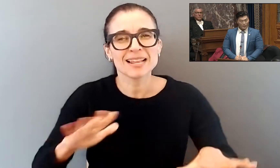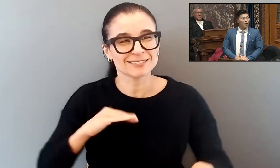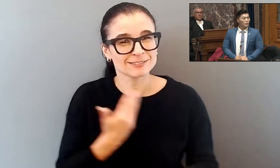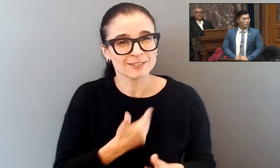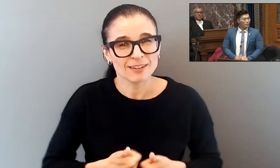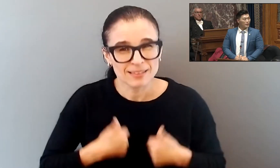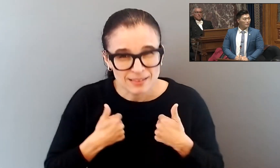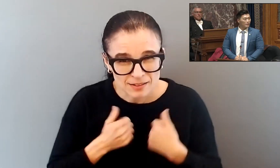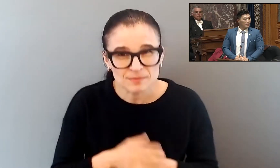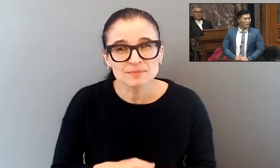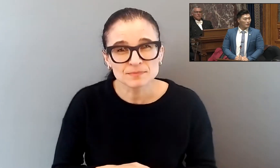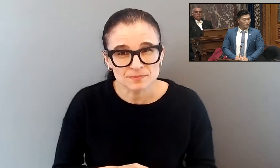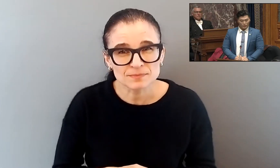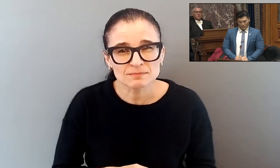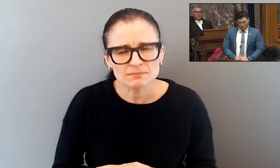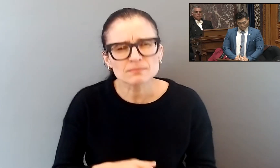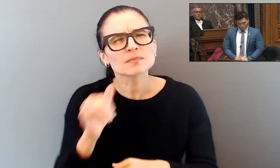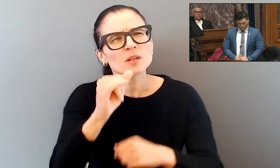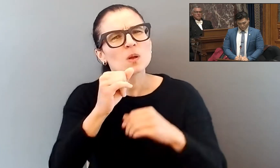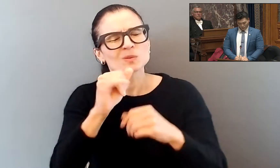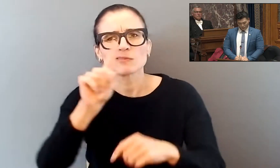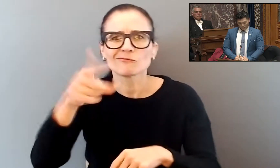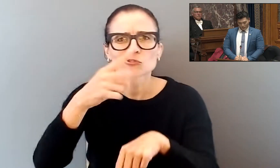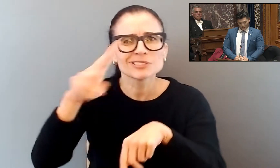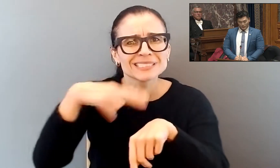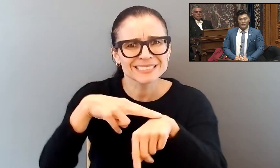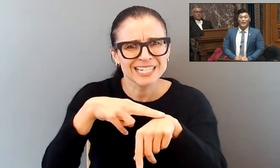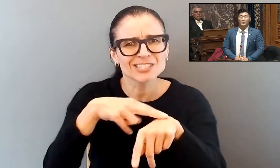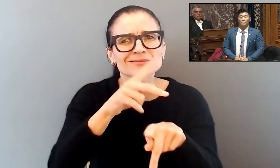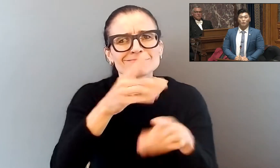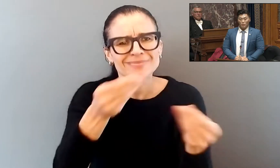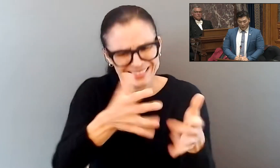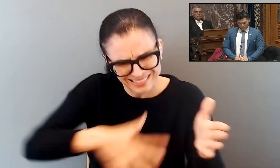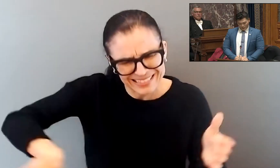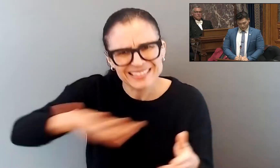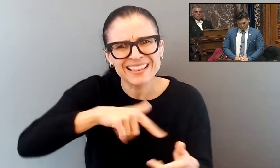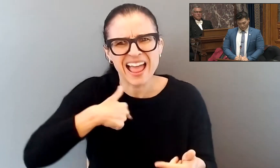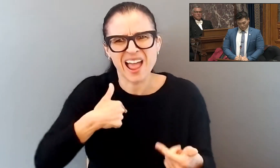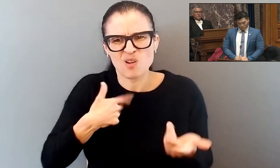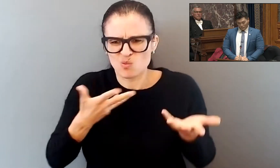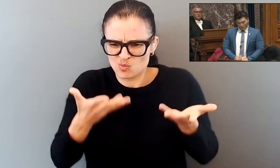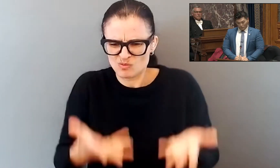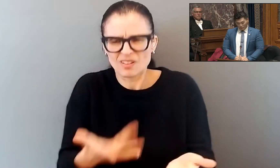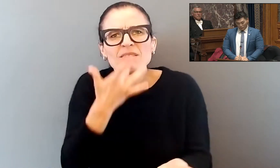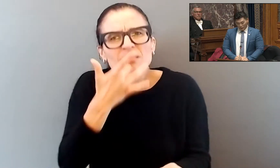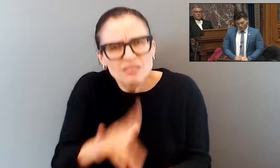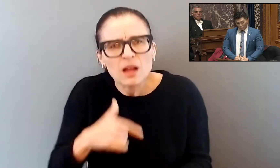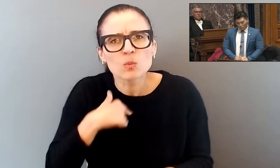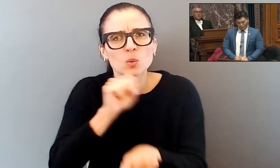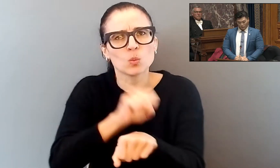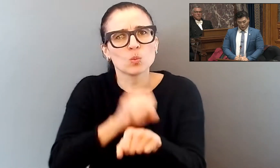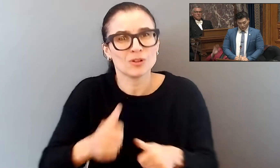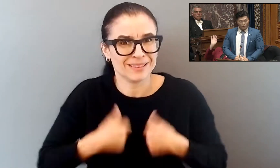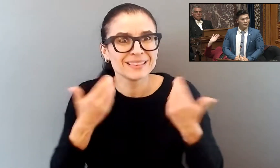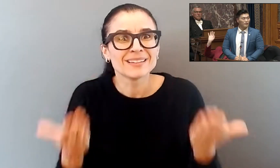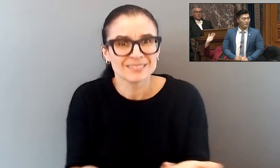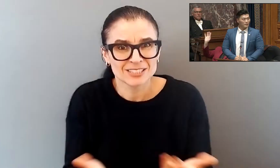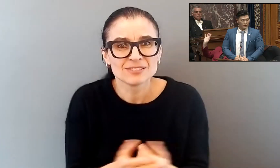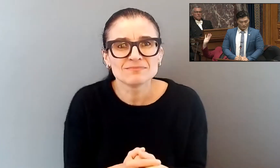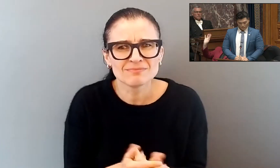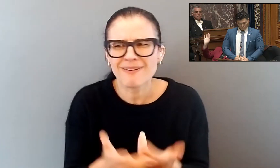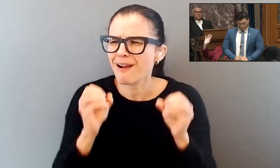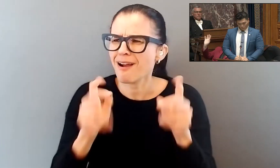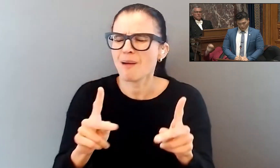and the opportunities in our community. Thanksgiving reminds us to be grateful not only for the harvest